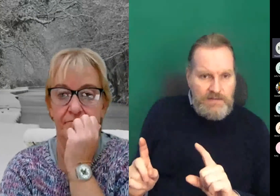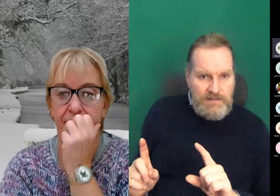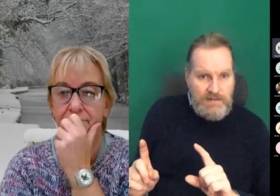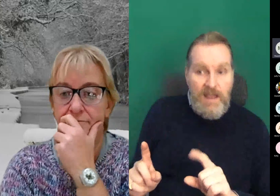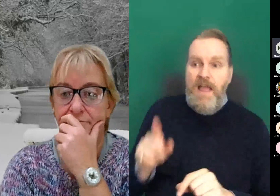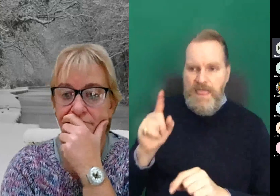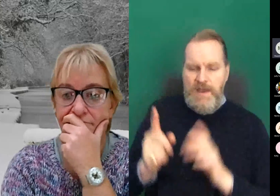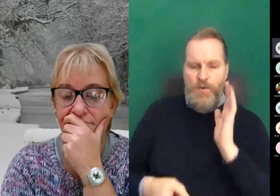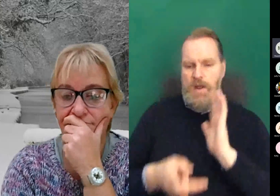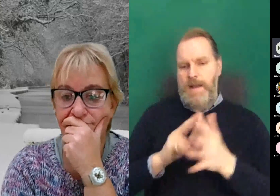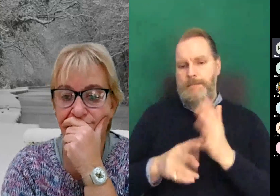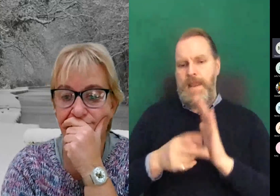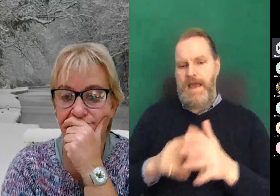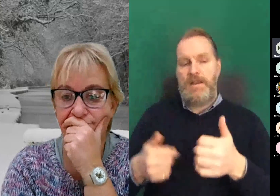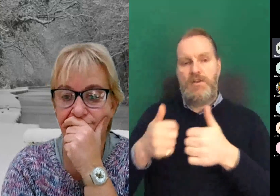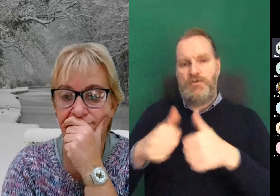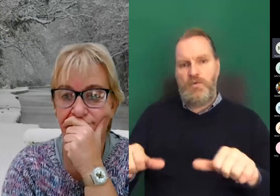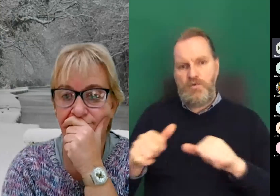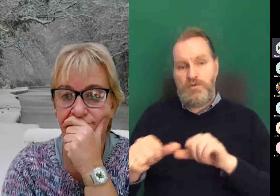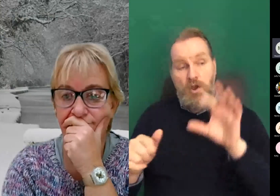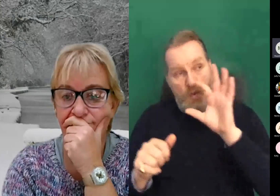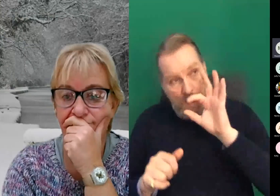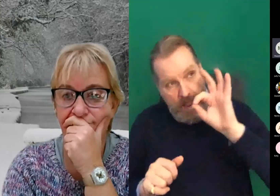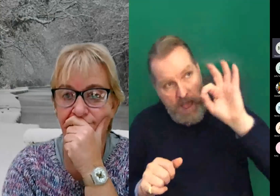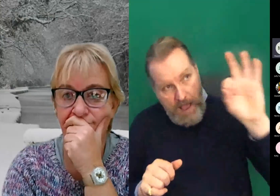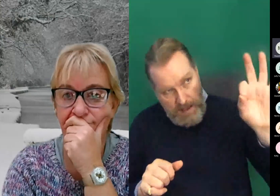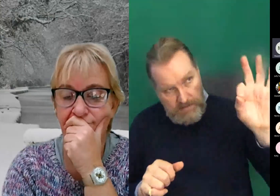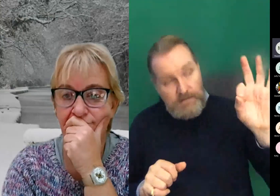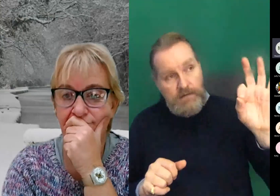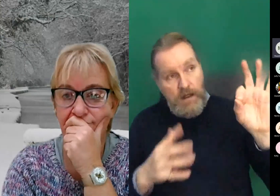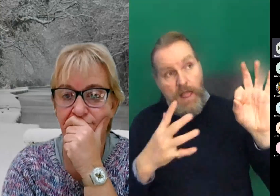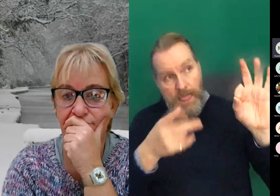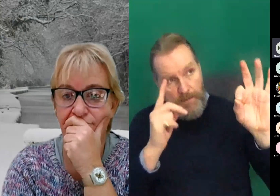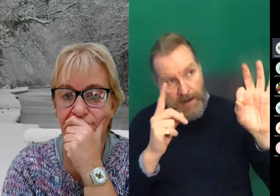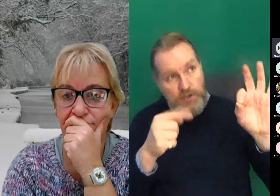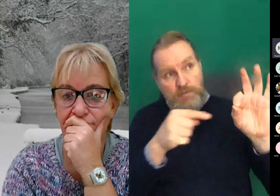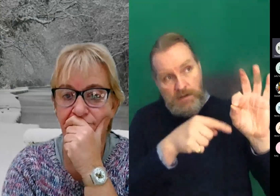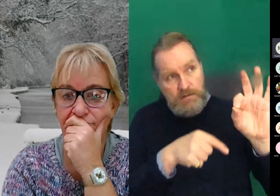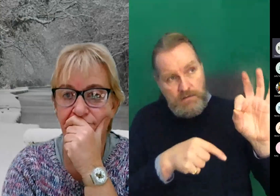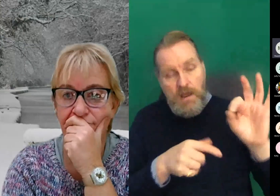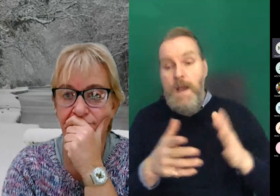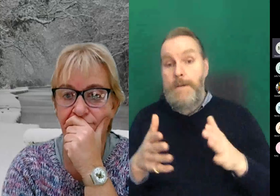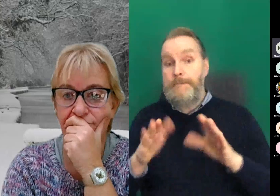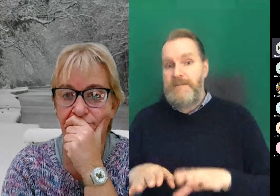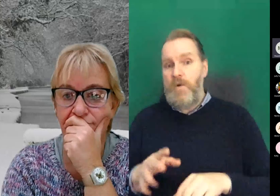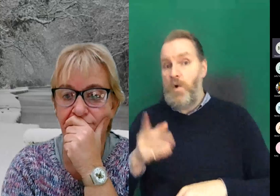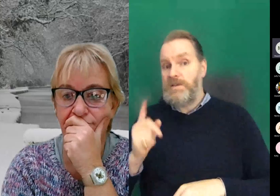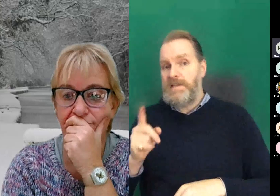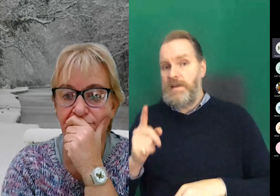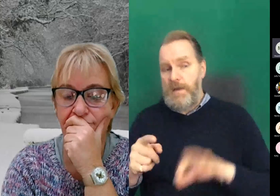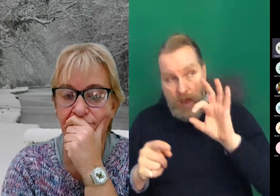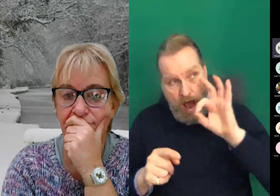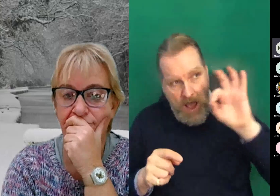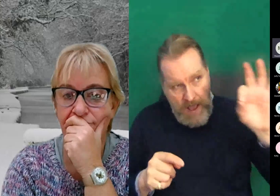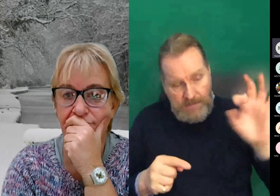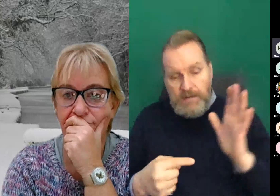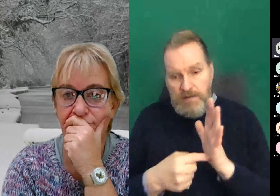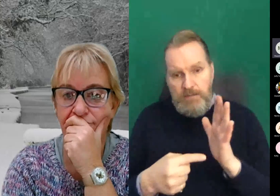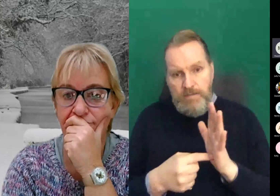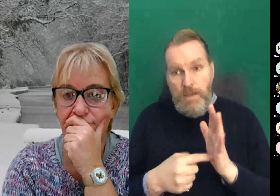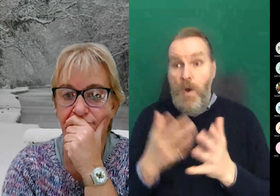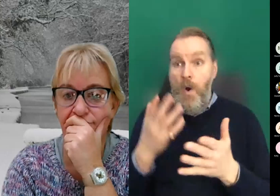sketch out some solutions that you can request and either put them to management before the discipline meeting, or if it's more appropriate, at the